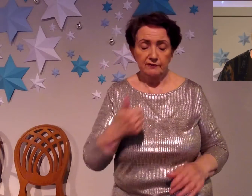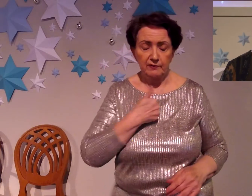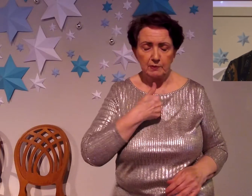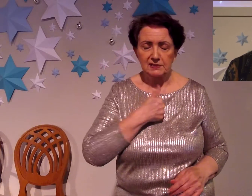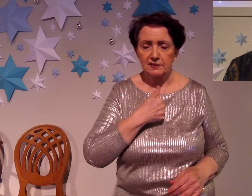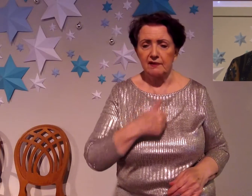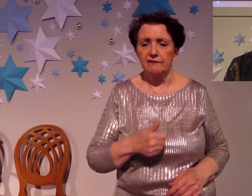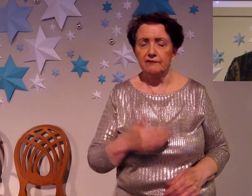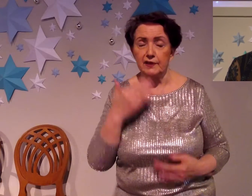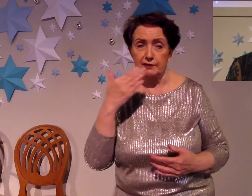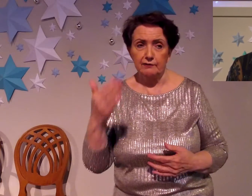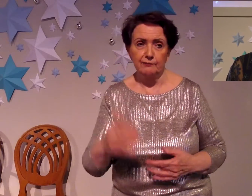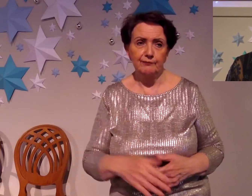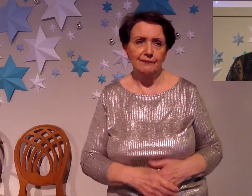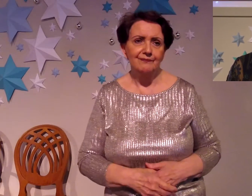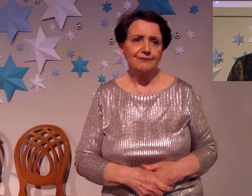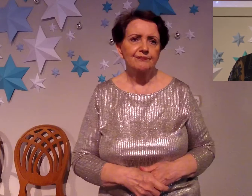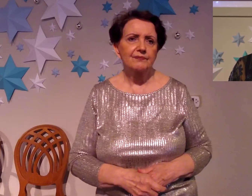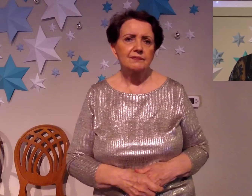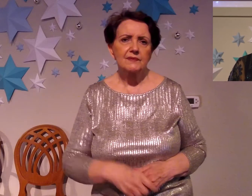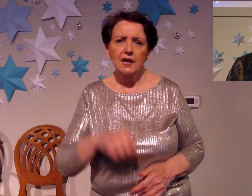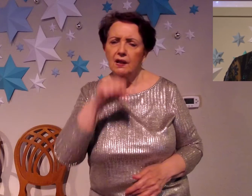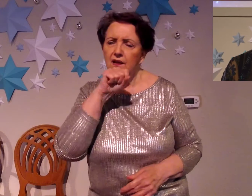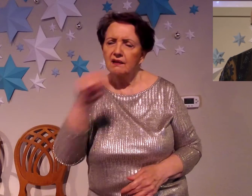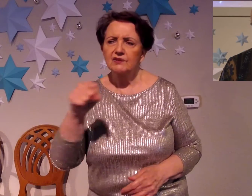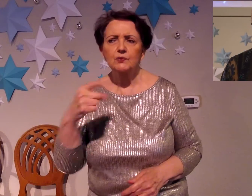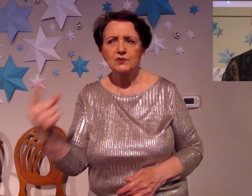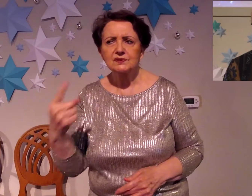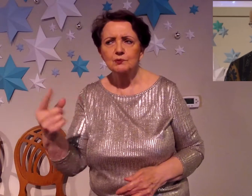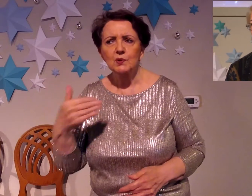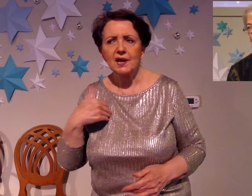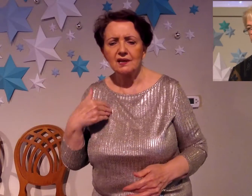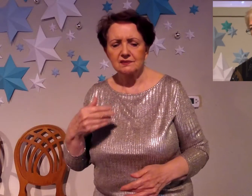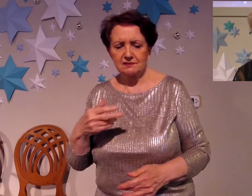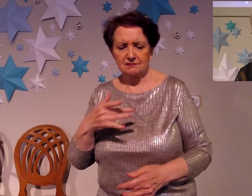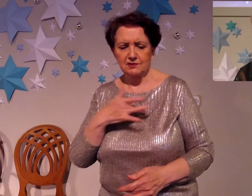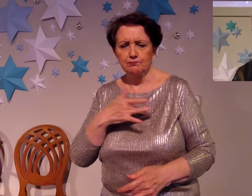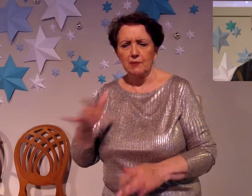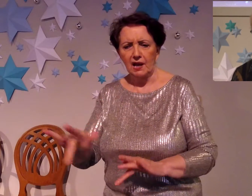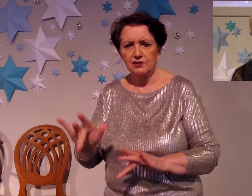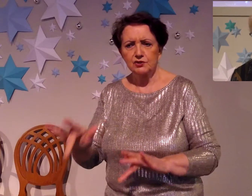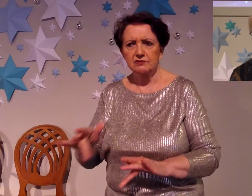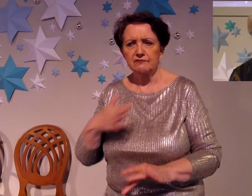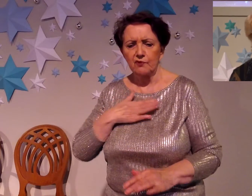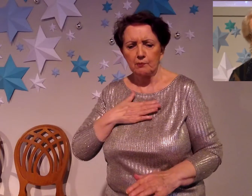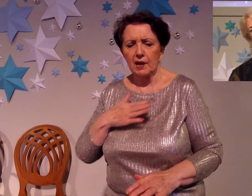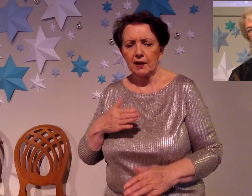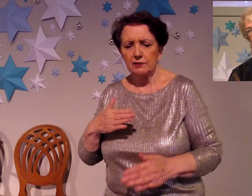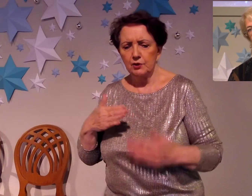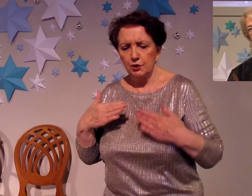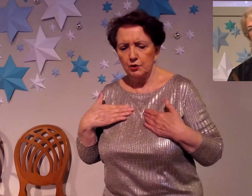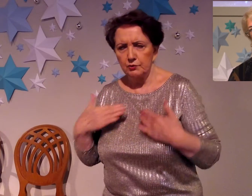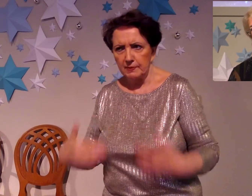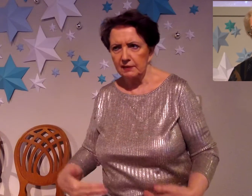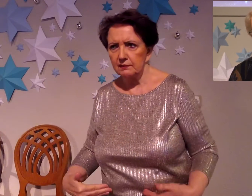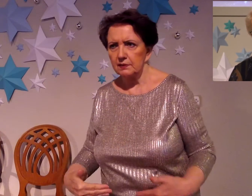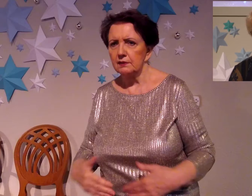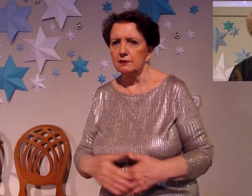much. I love it when somebody has compassion for my humanness without